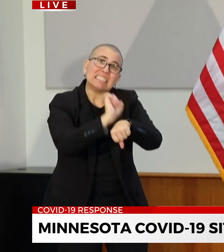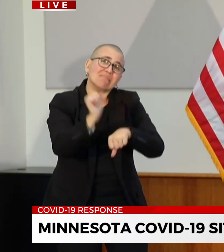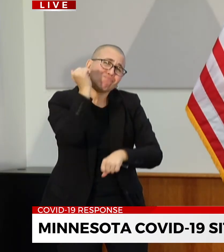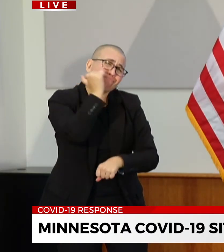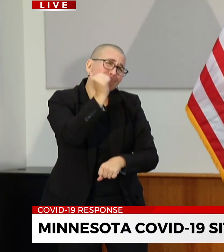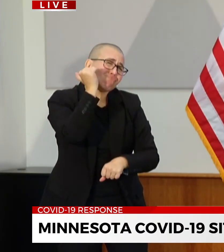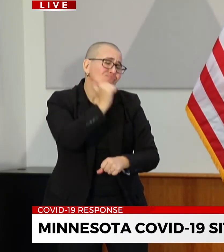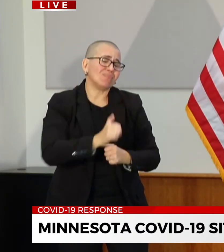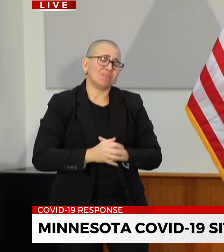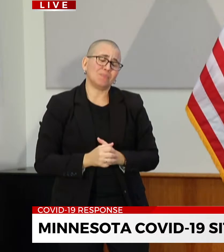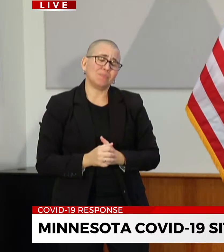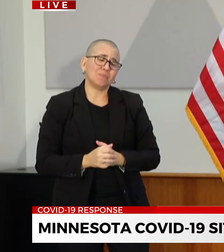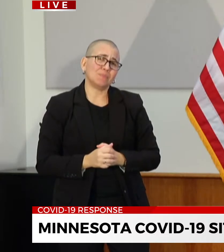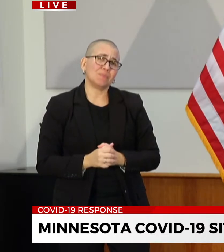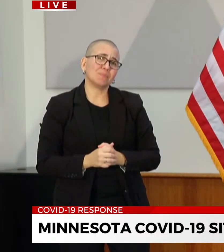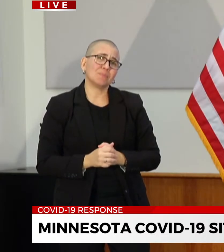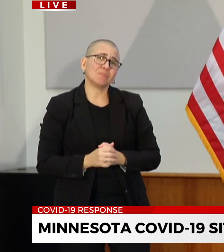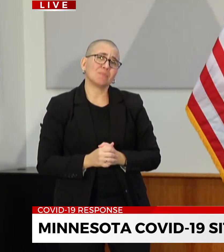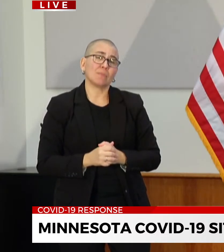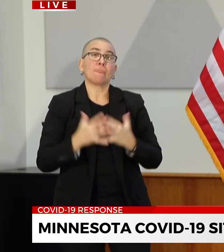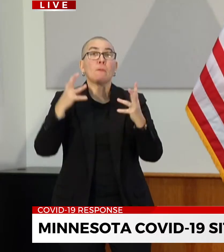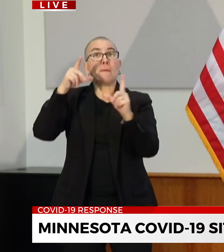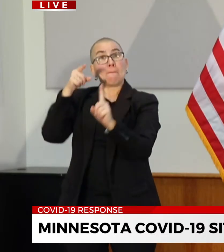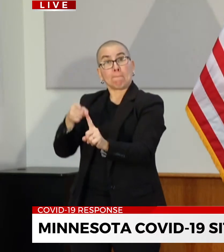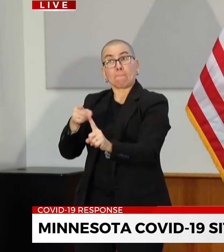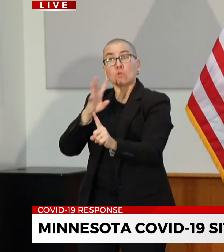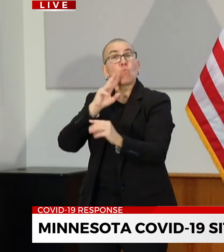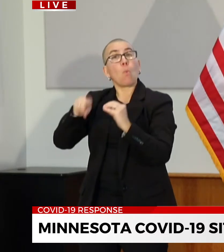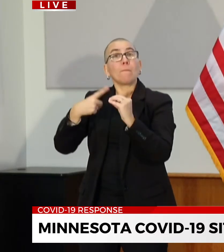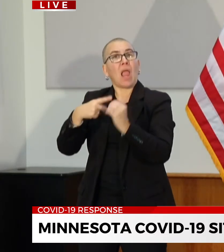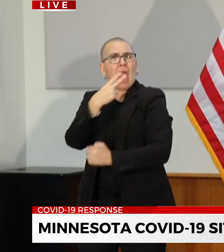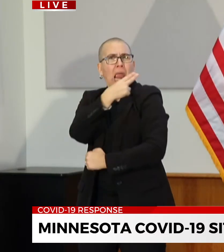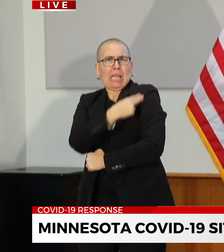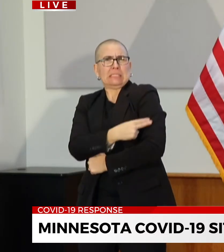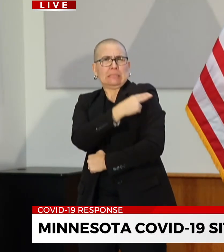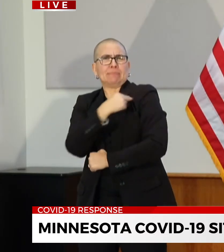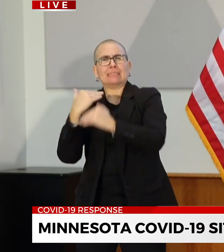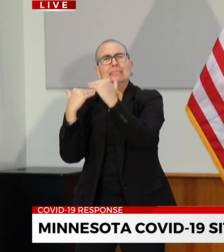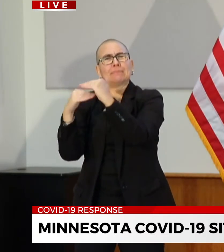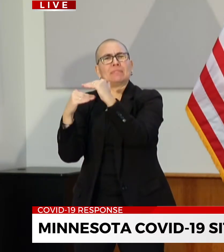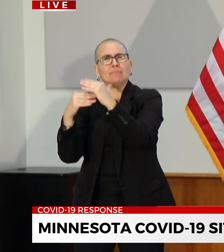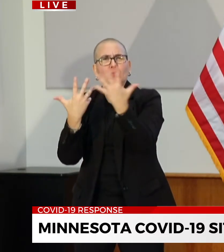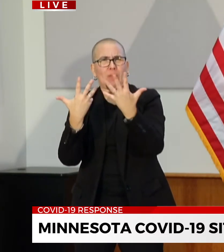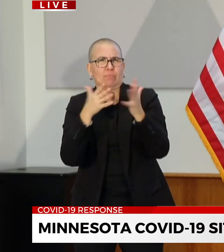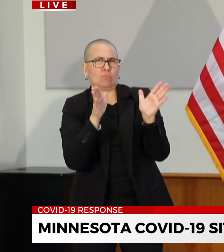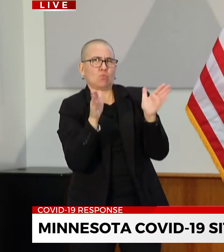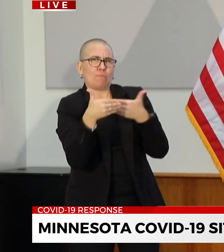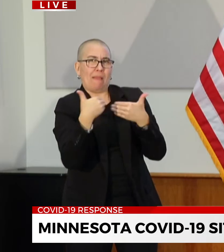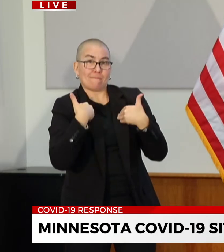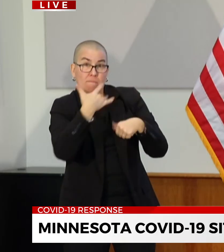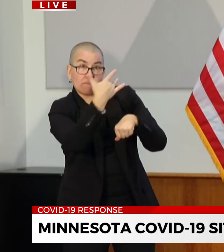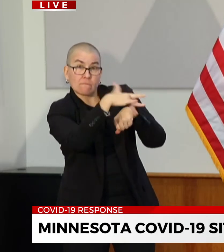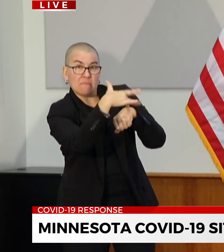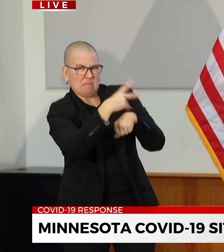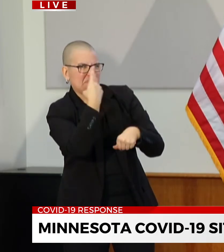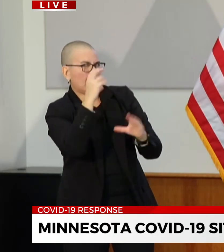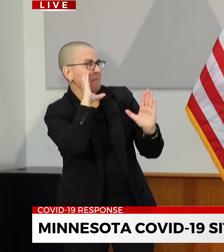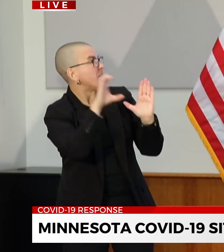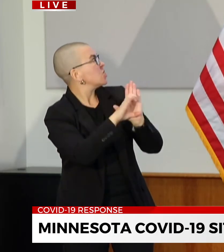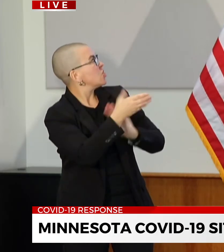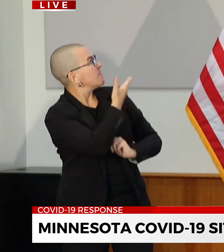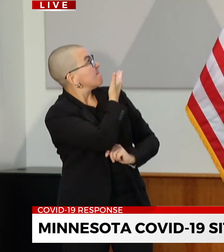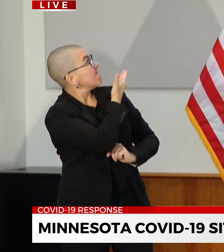So looking at hospital capacity, this is what I mentioned about having a larger share of patients